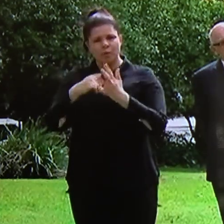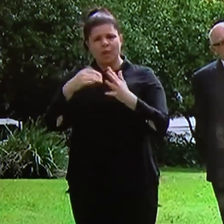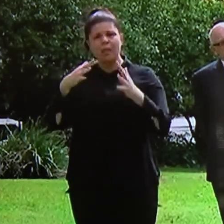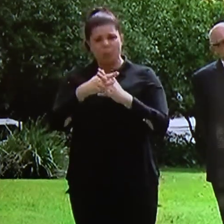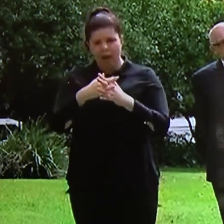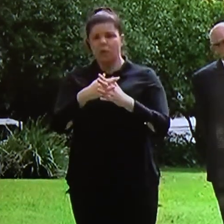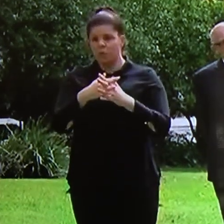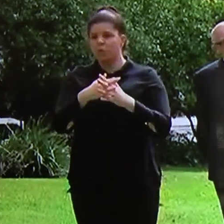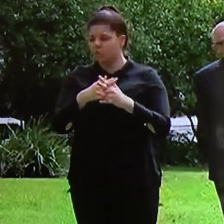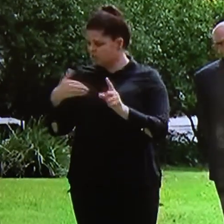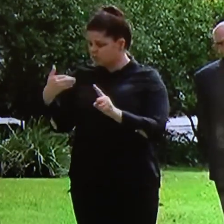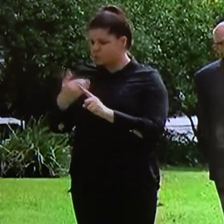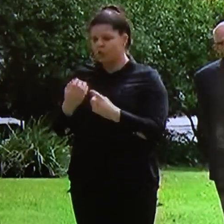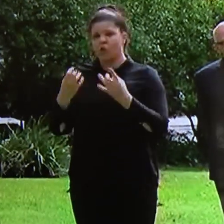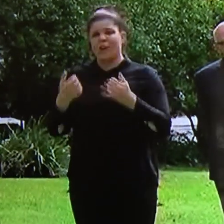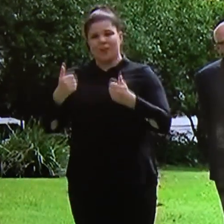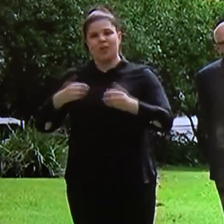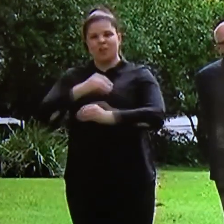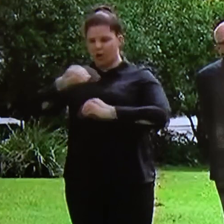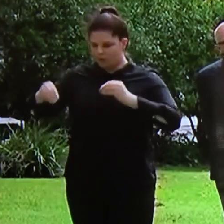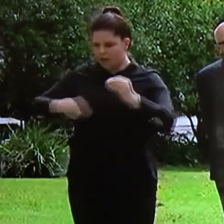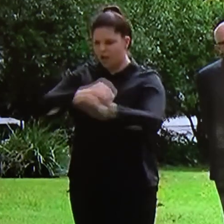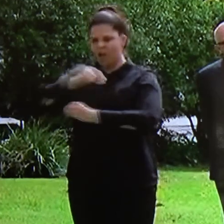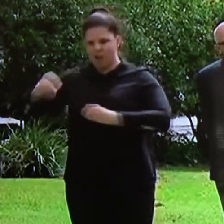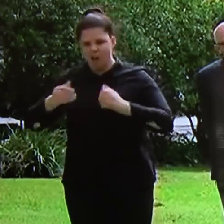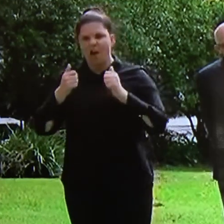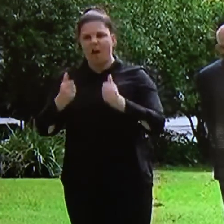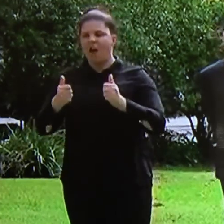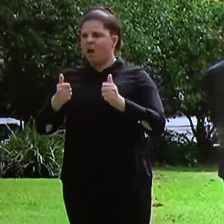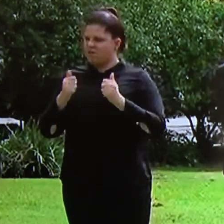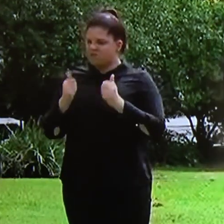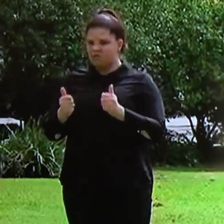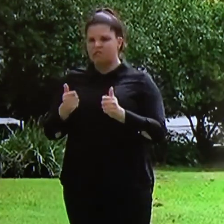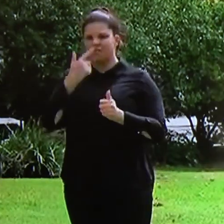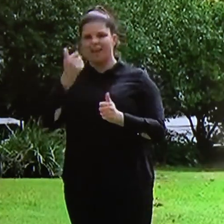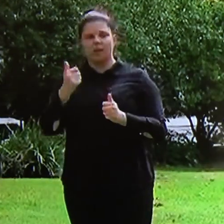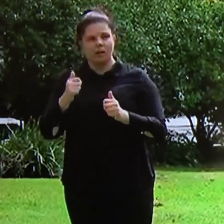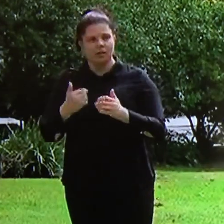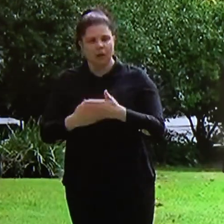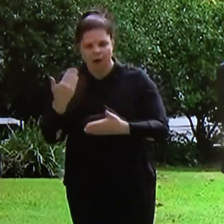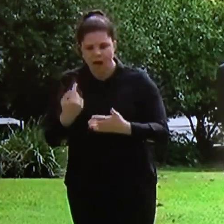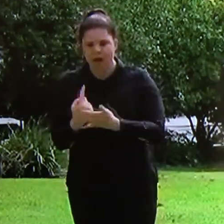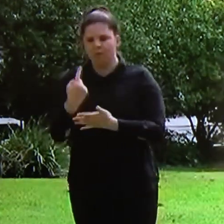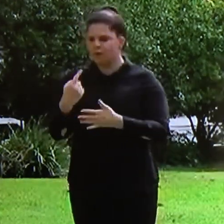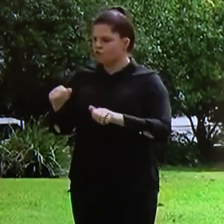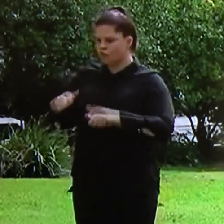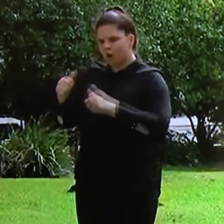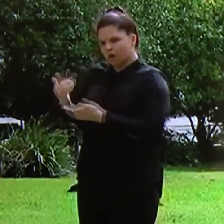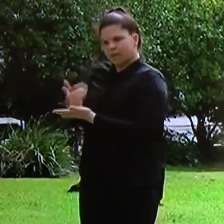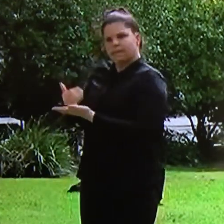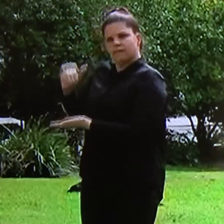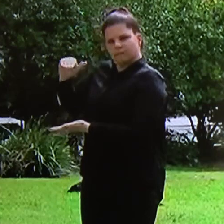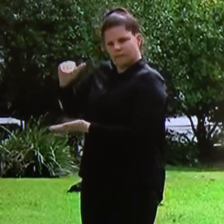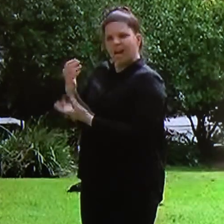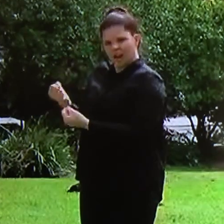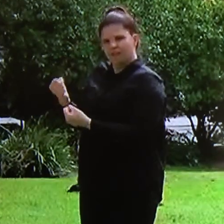in a very strong economic position, and that has been largely held up by our infrastructure investment. Construction and infrastructure